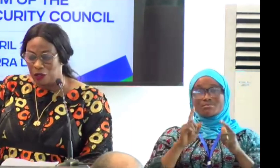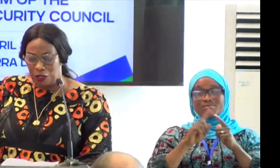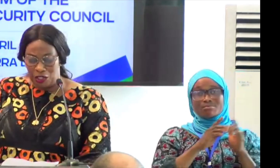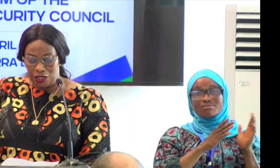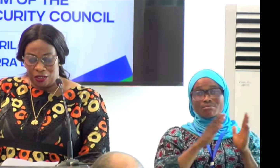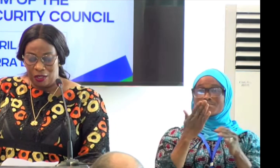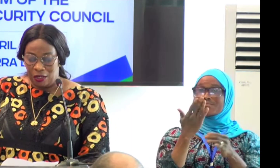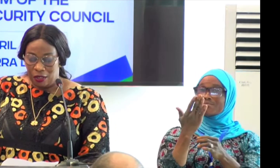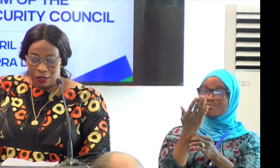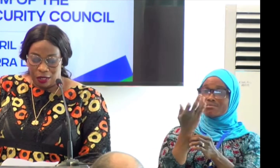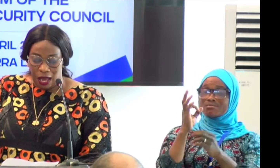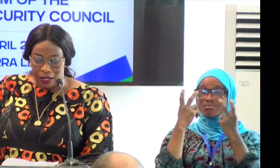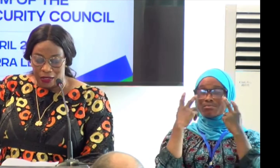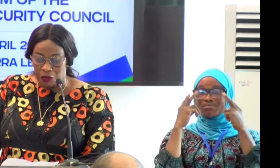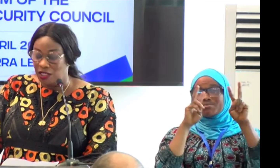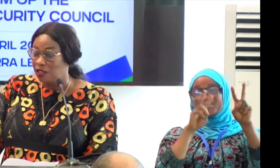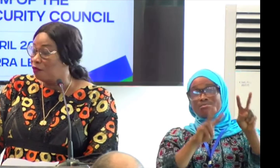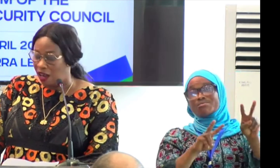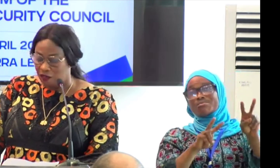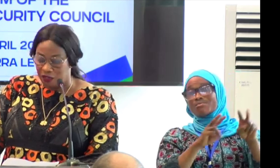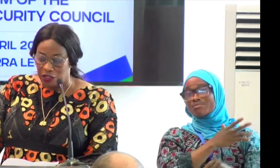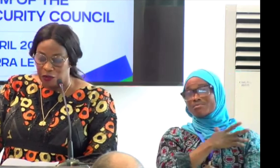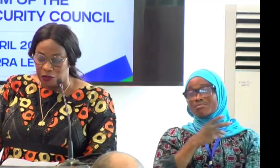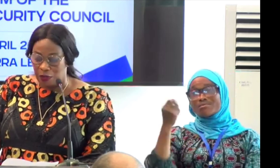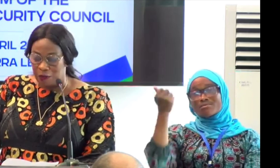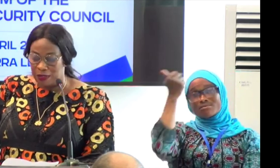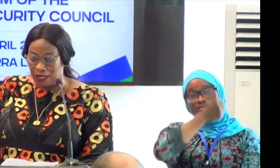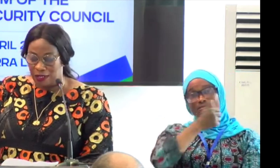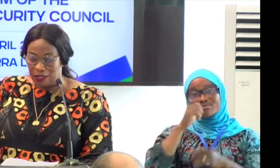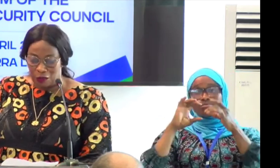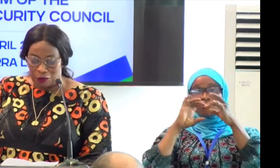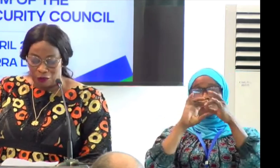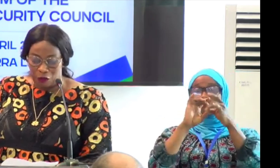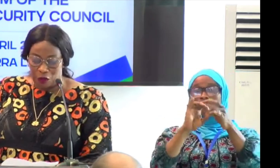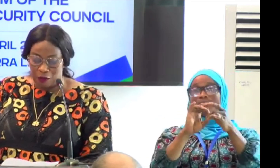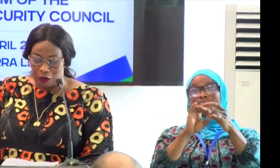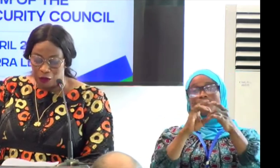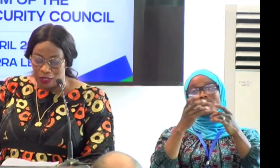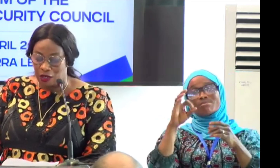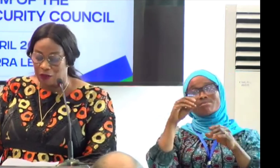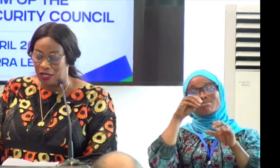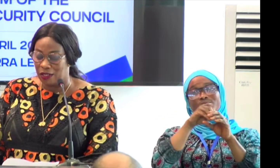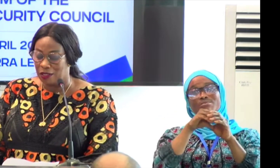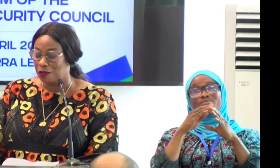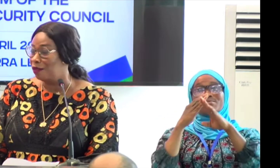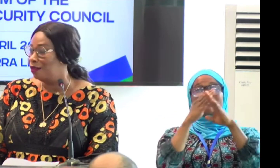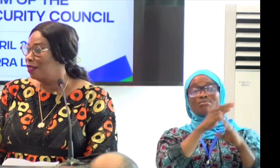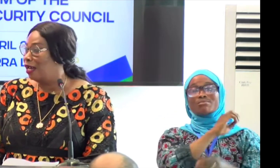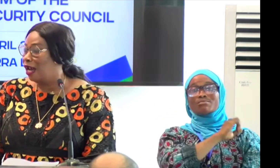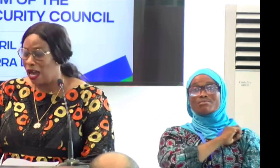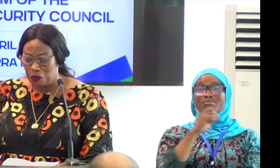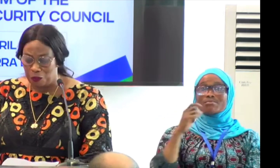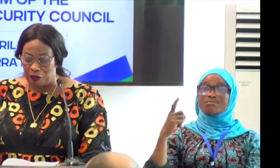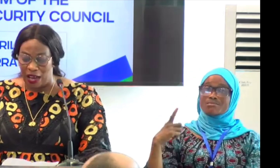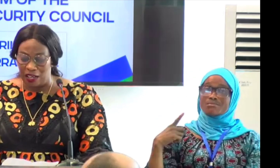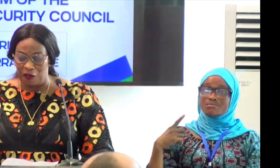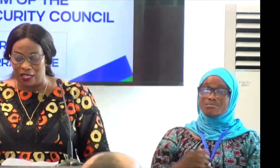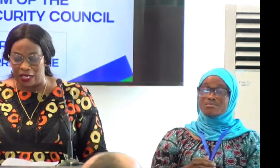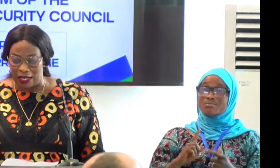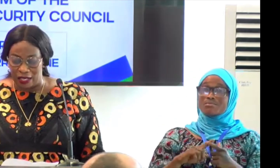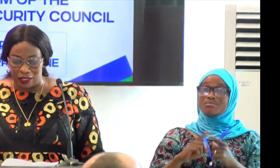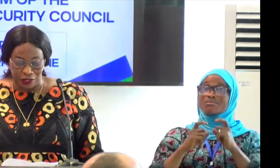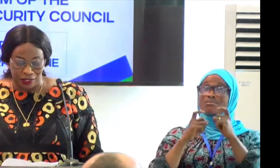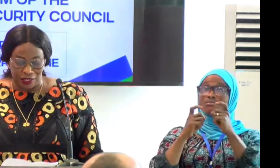enhance the cohesion and unity of the African Union member states on the reform of the UN Security Council, and to provide